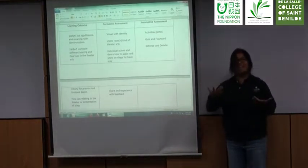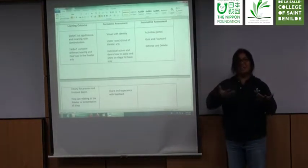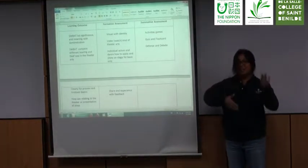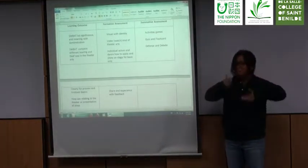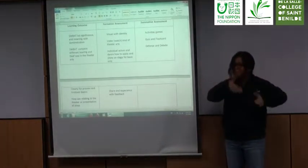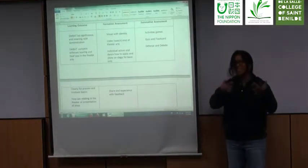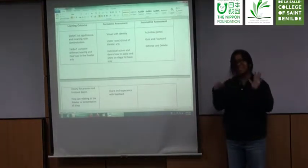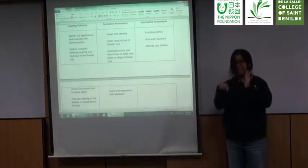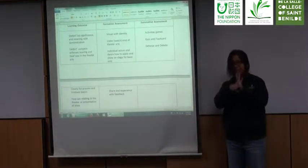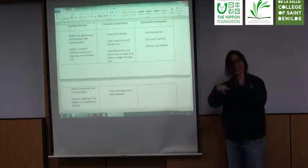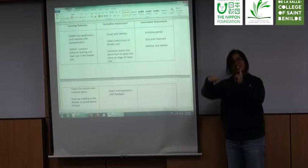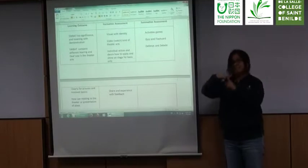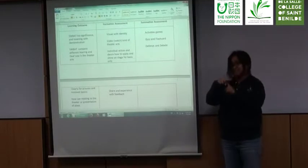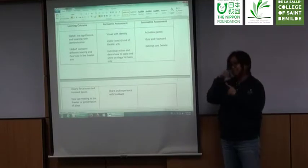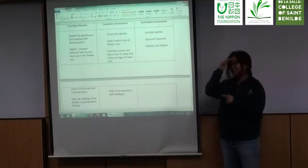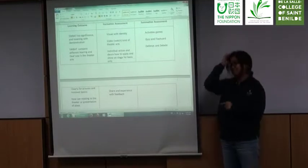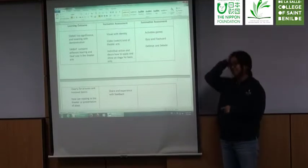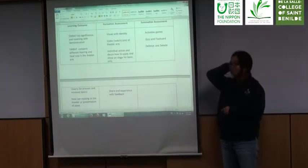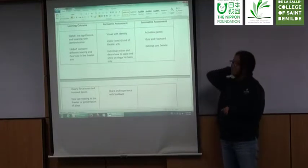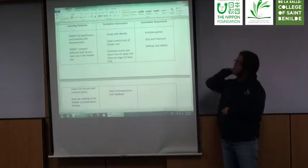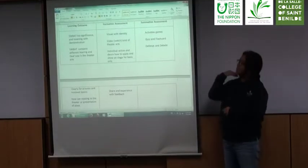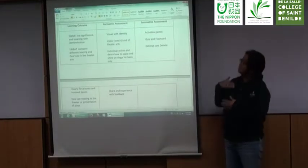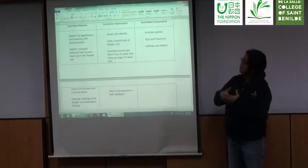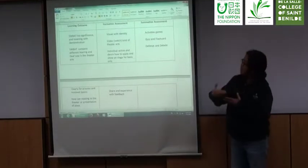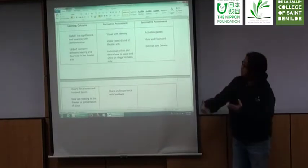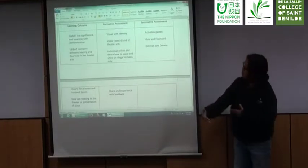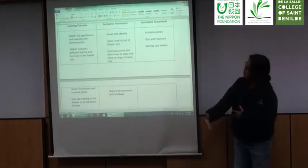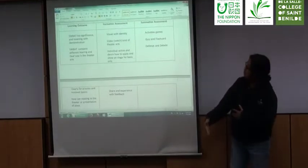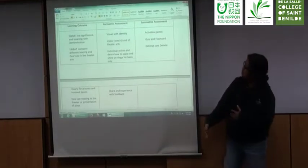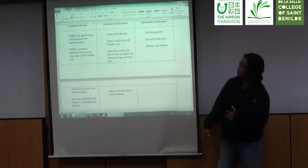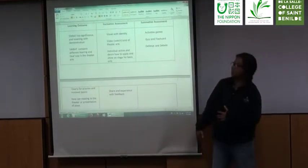to be confident.